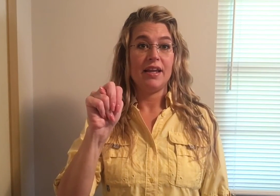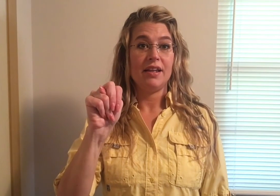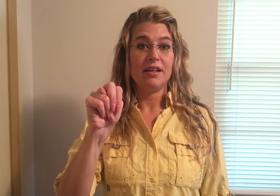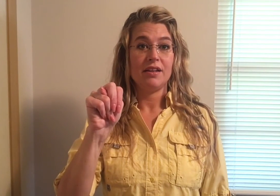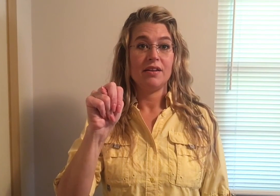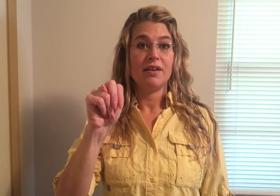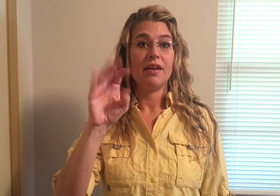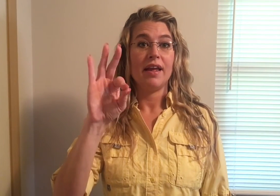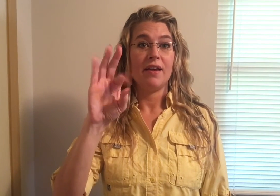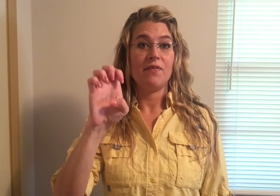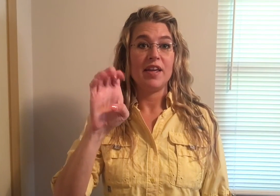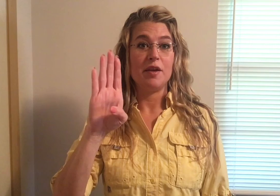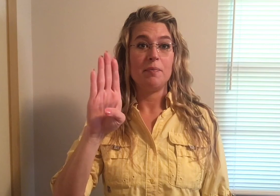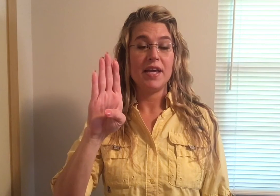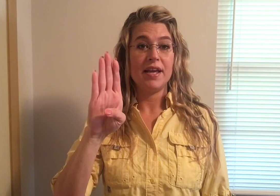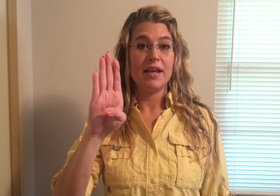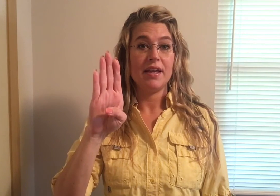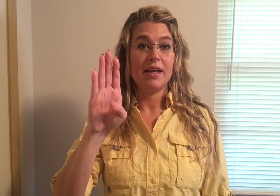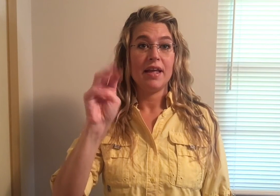J-A-N, F-E-B,